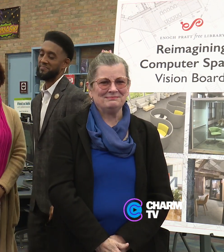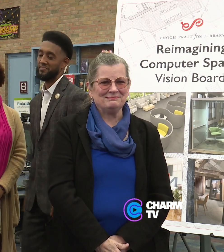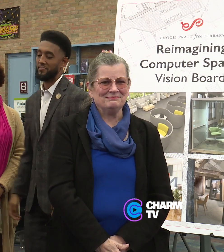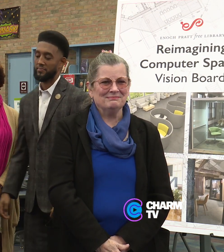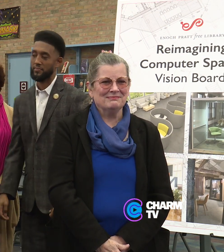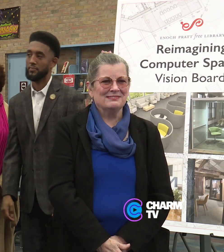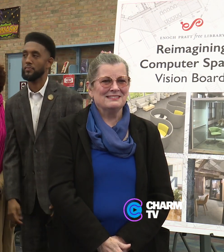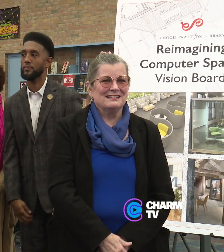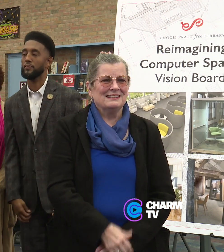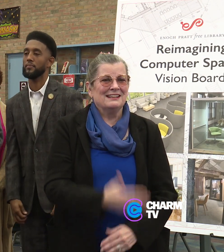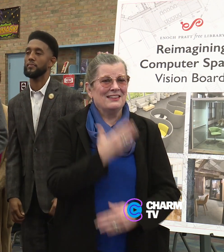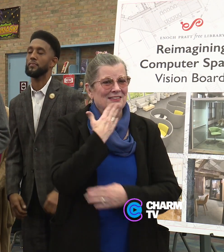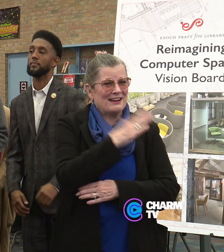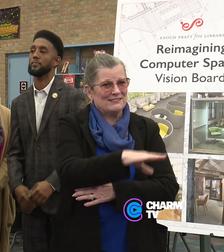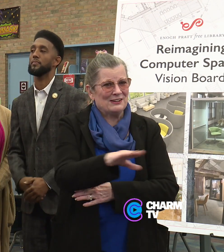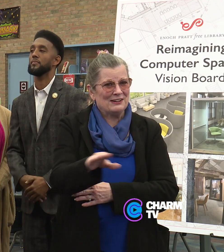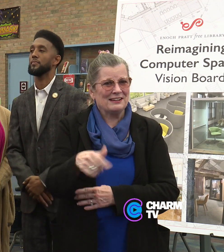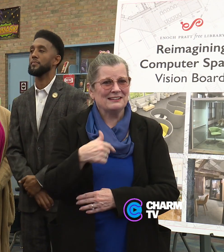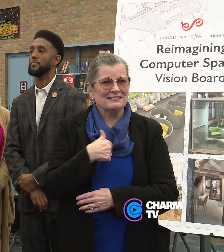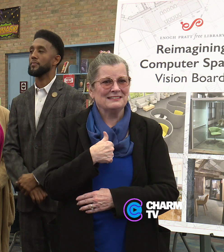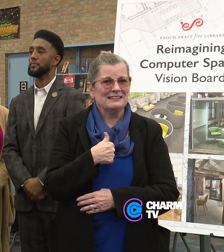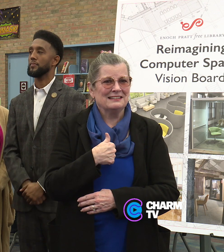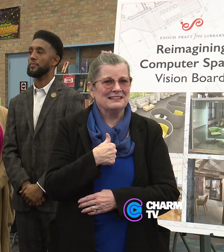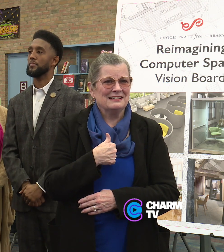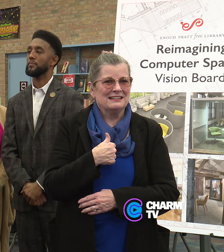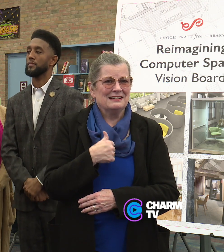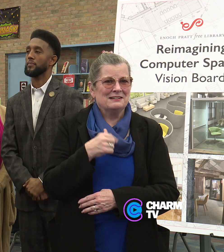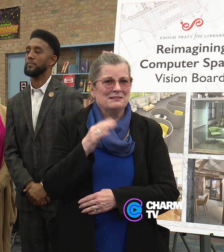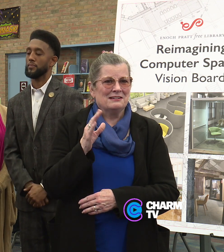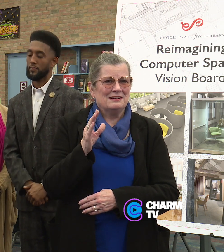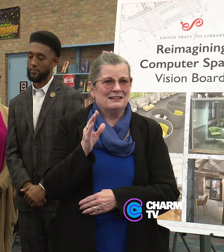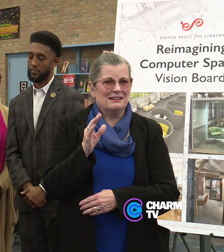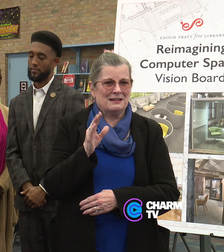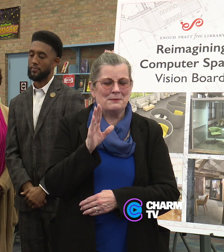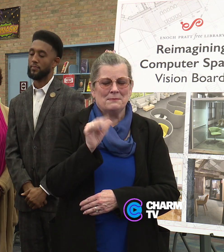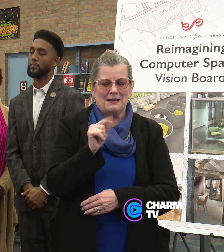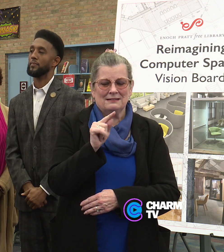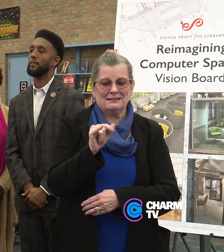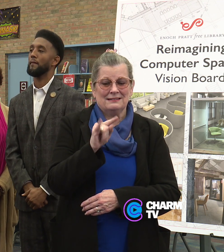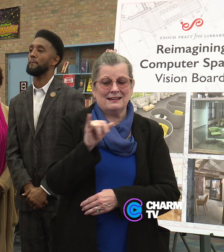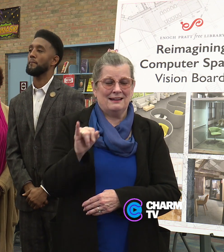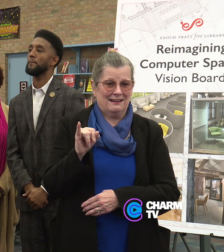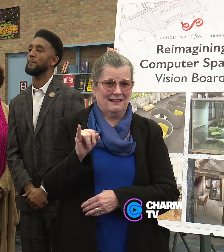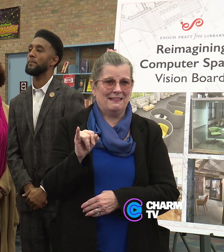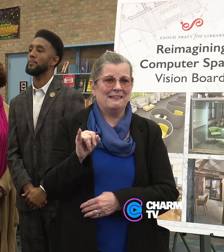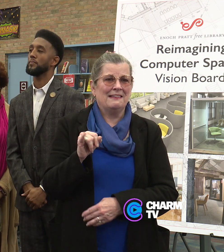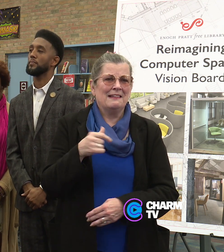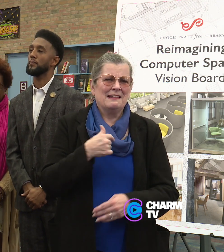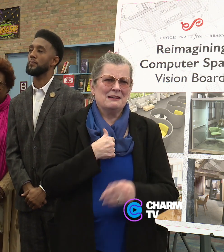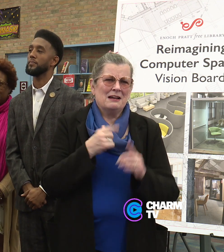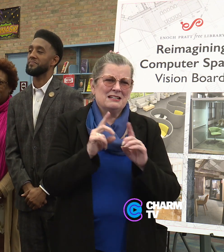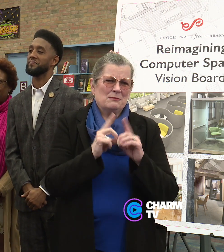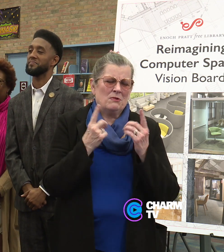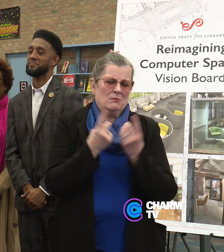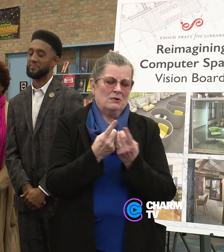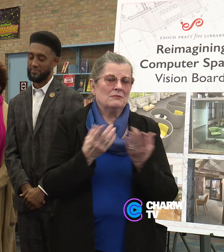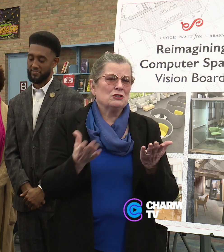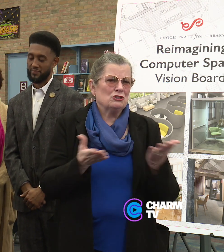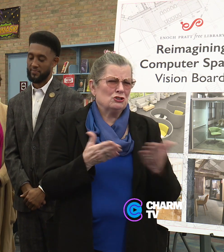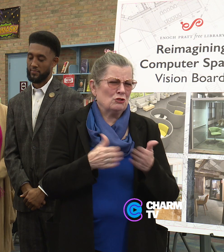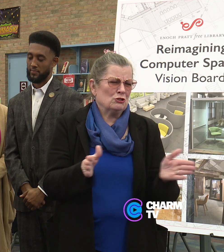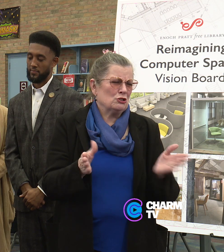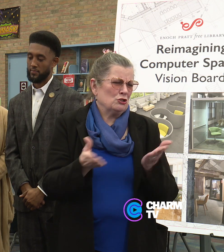Good afternoon, everyone. My name is Berke Atilla. I am the Director of Department of General Services, and I'm going to try to keep it short. And I want to